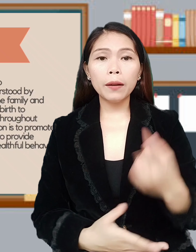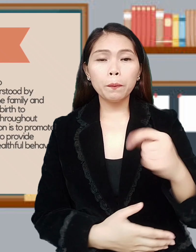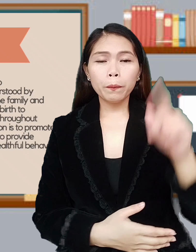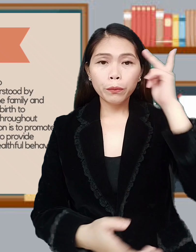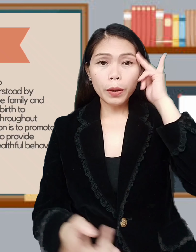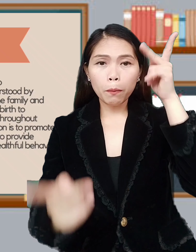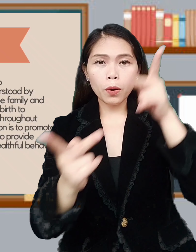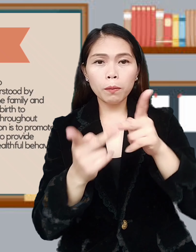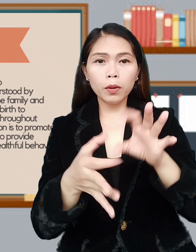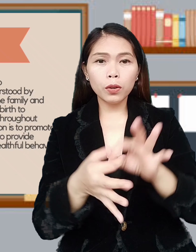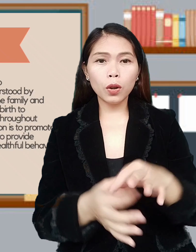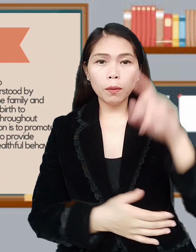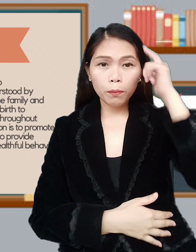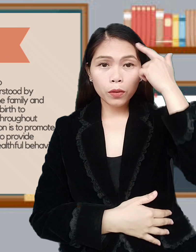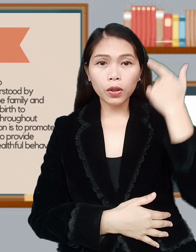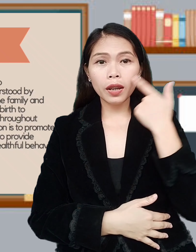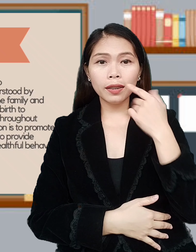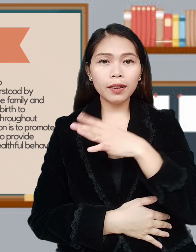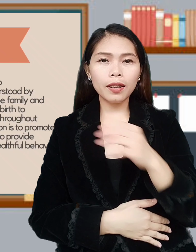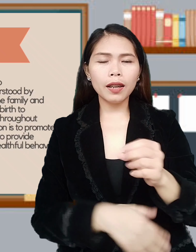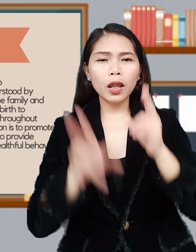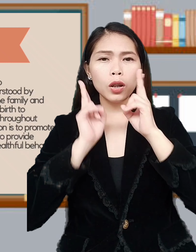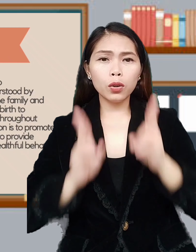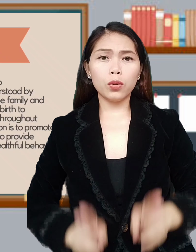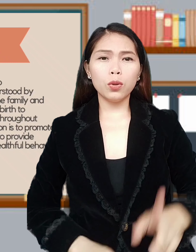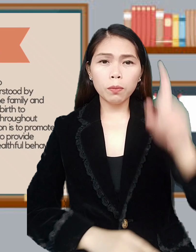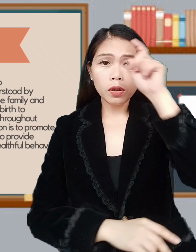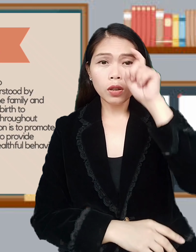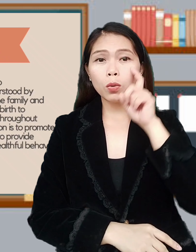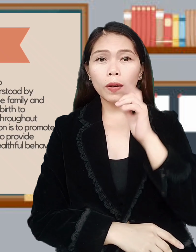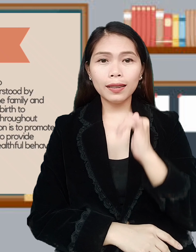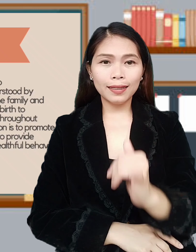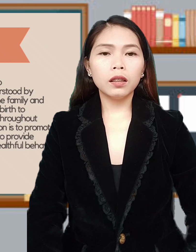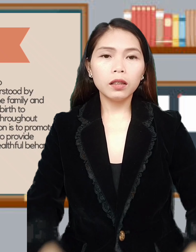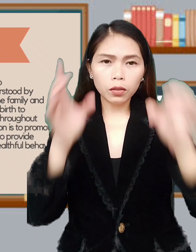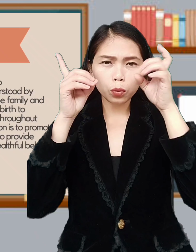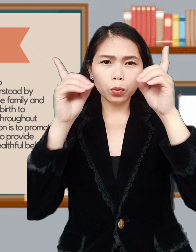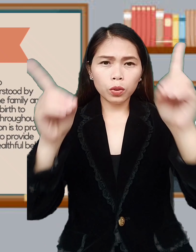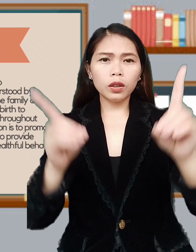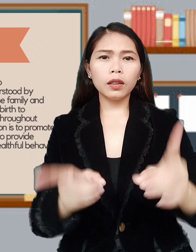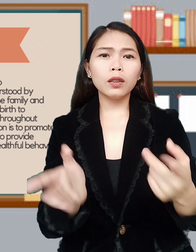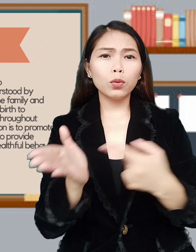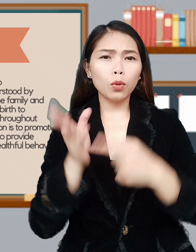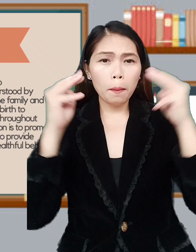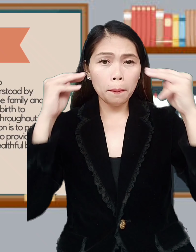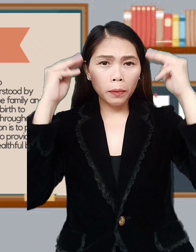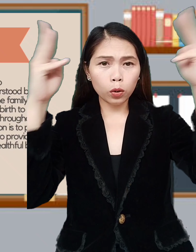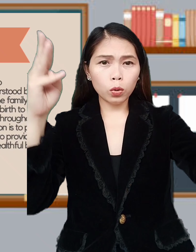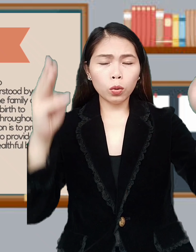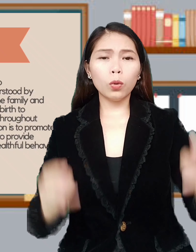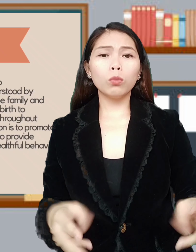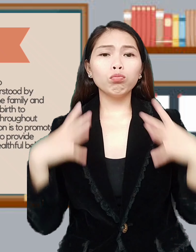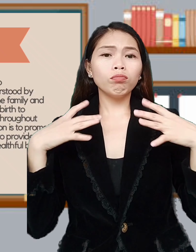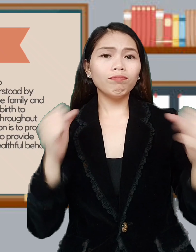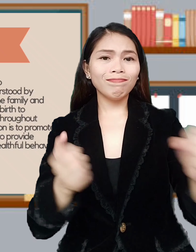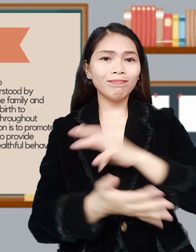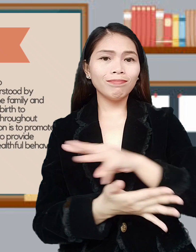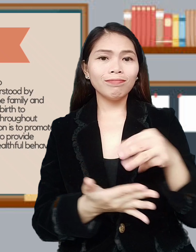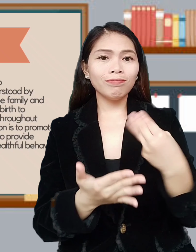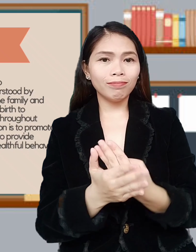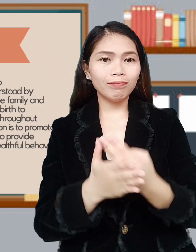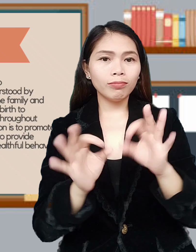life. The purpose of gender and human sexuality education is to promote wholesome